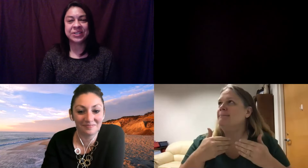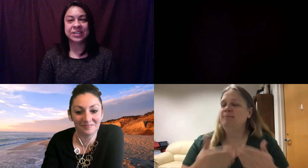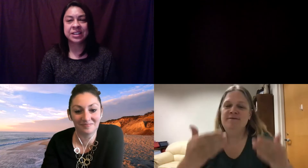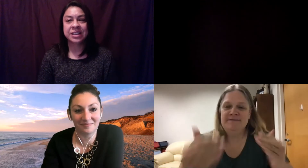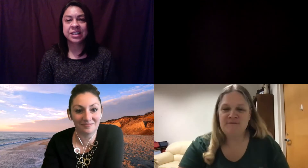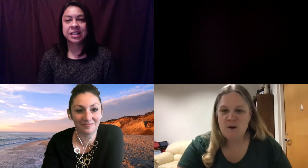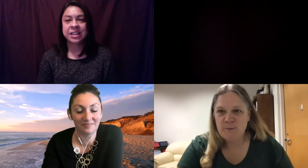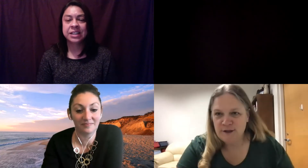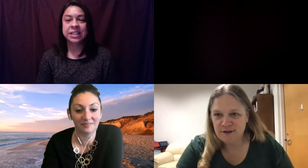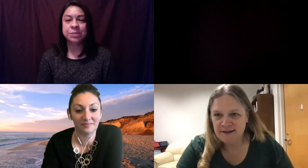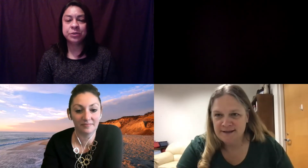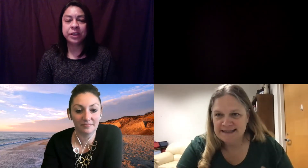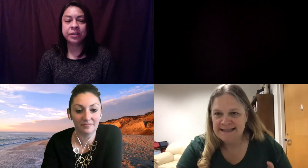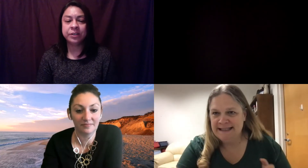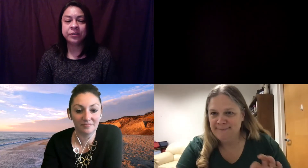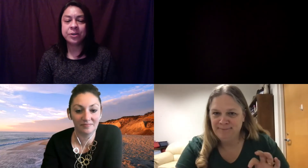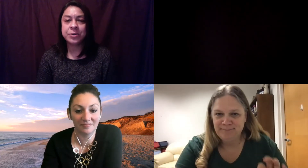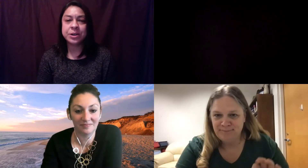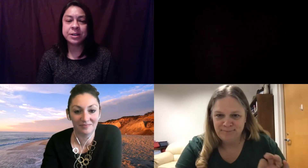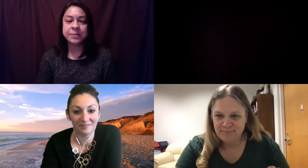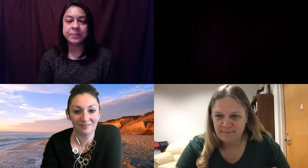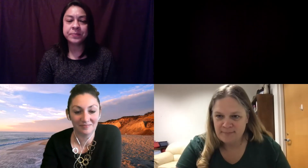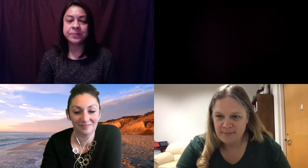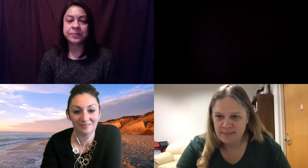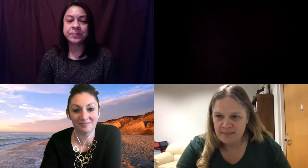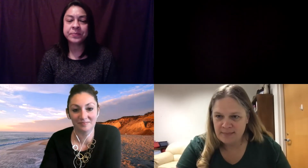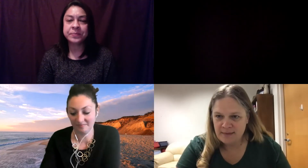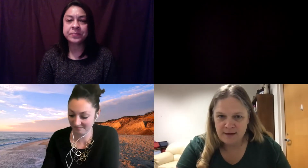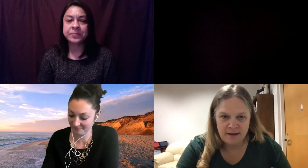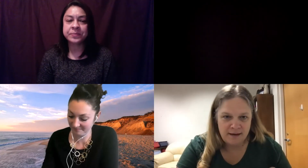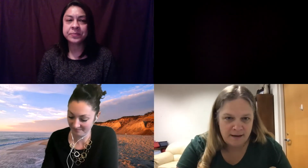Sure. Let's moving forward.